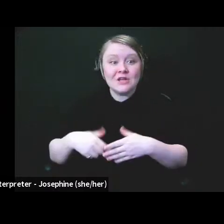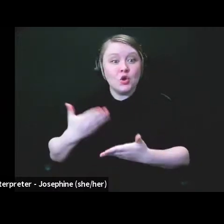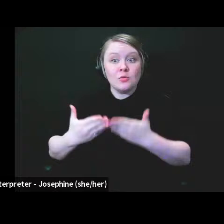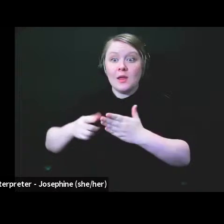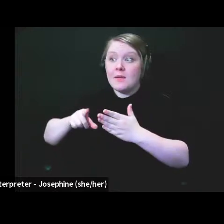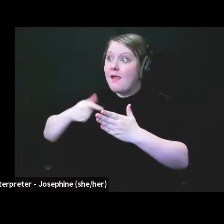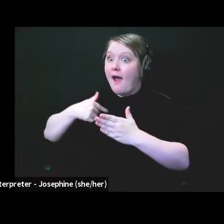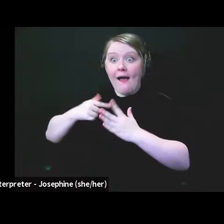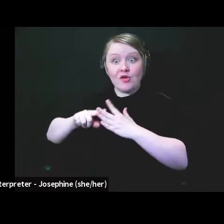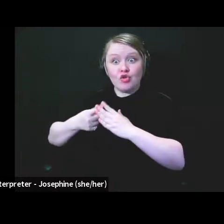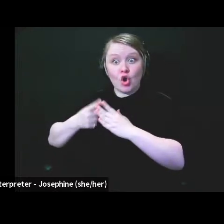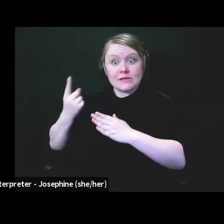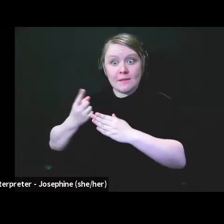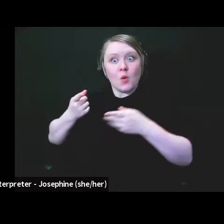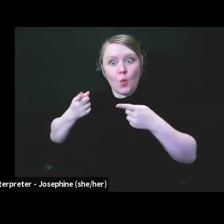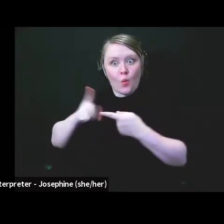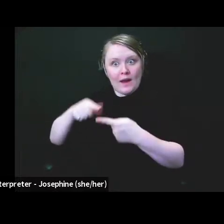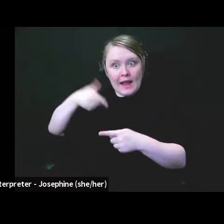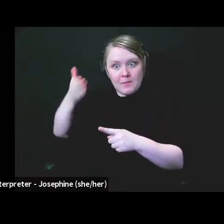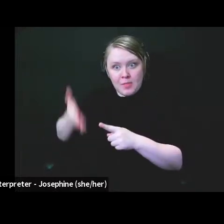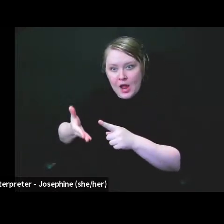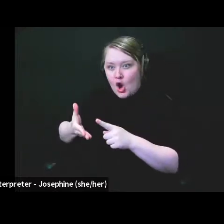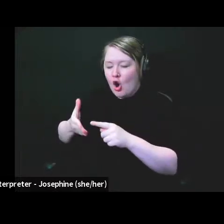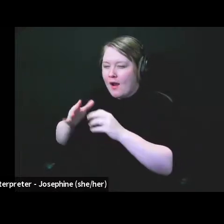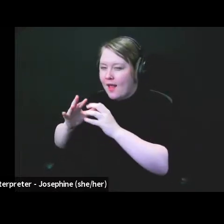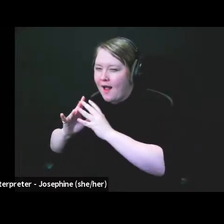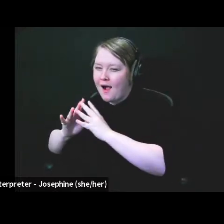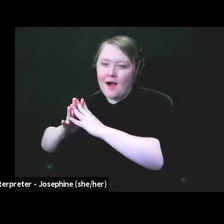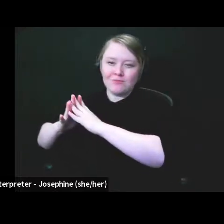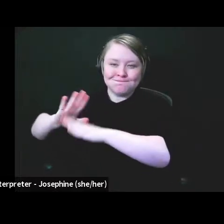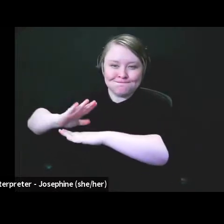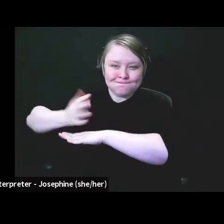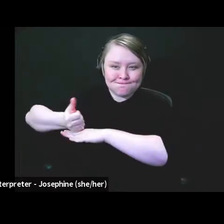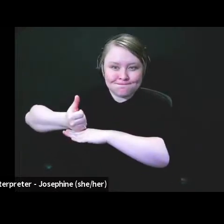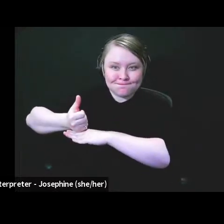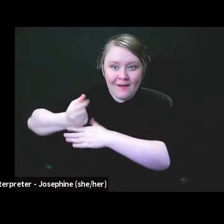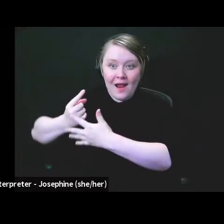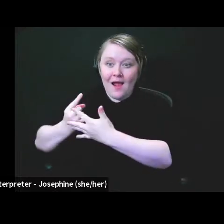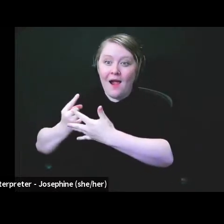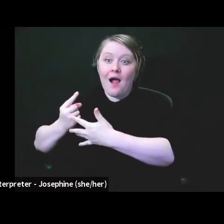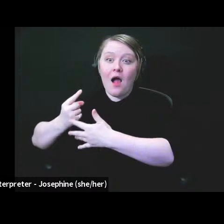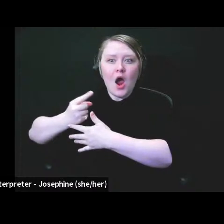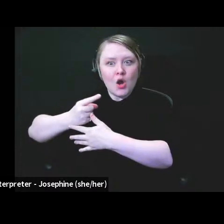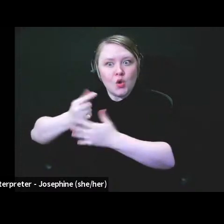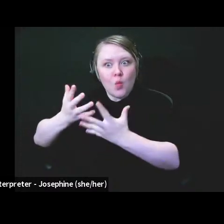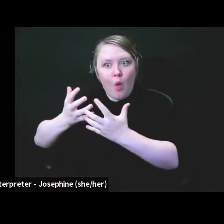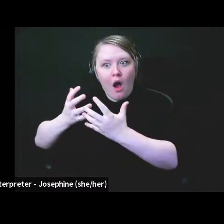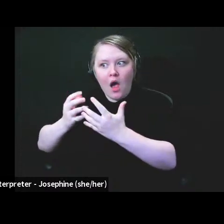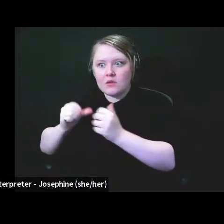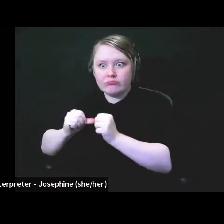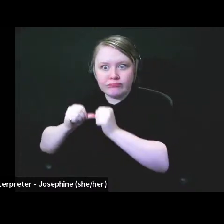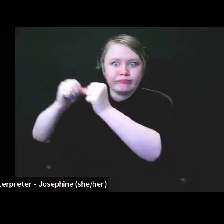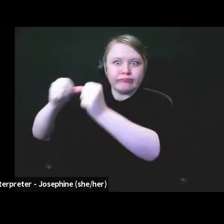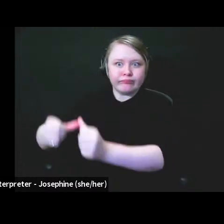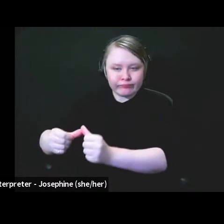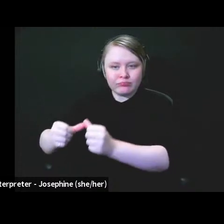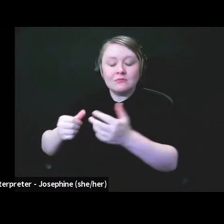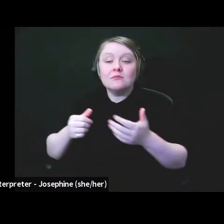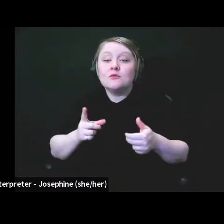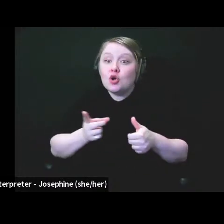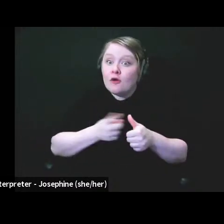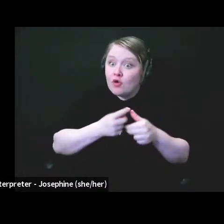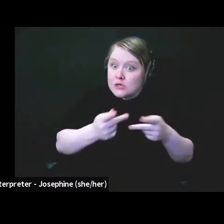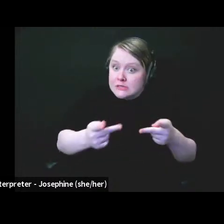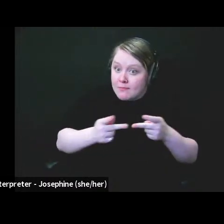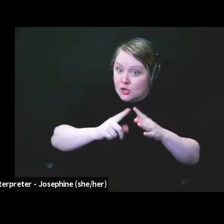initiate something while you're there that then gets built upon when you're no longer there. And so I think the first place to start is to